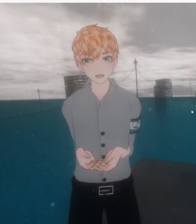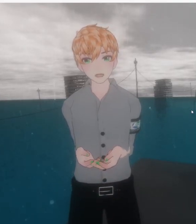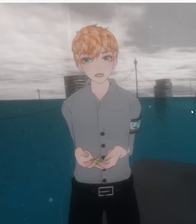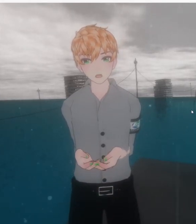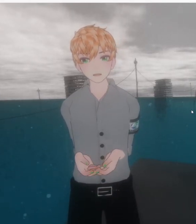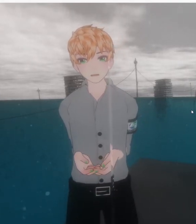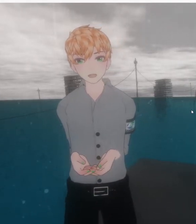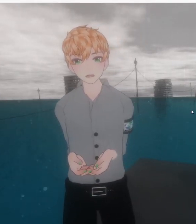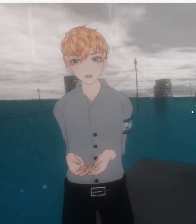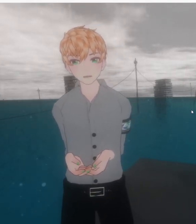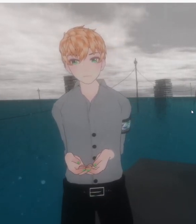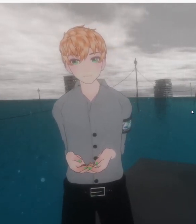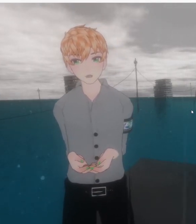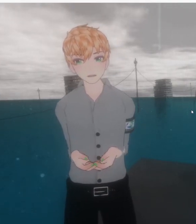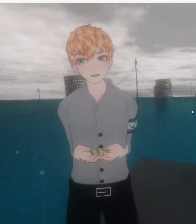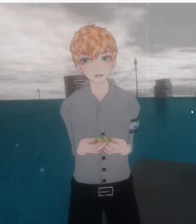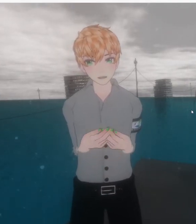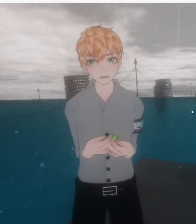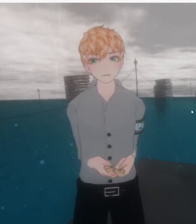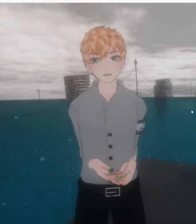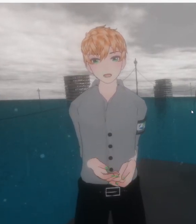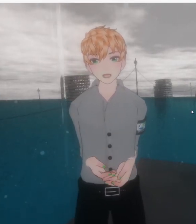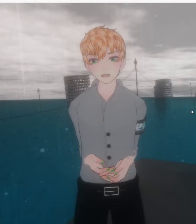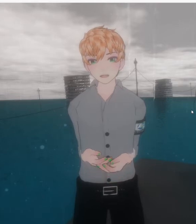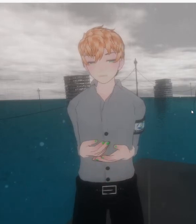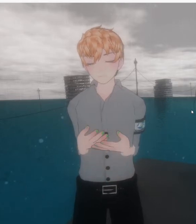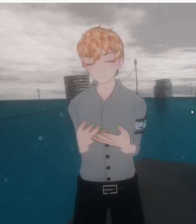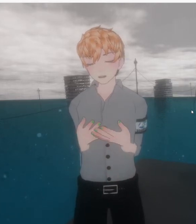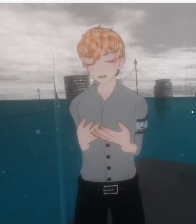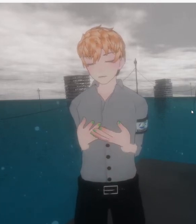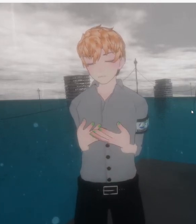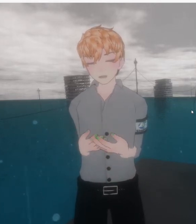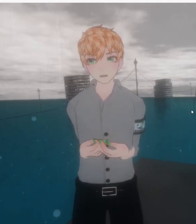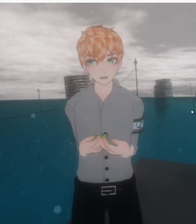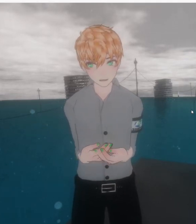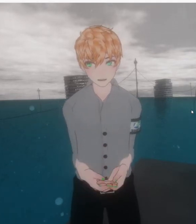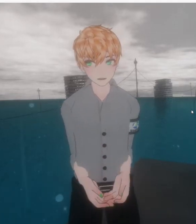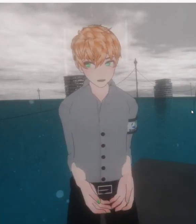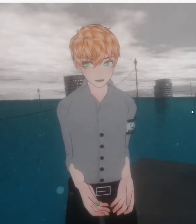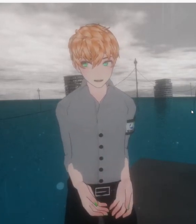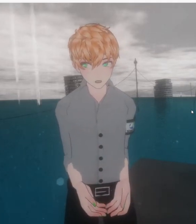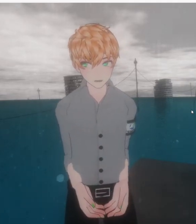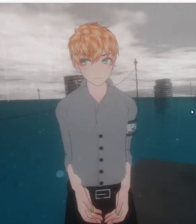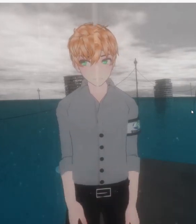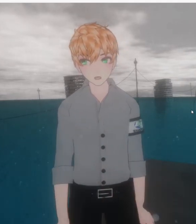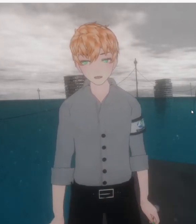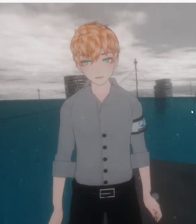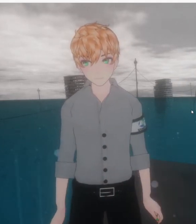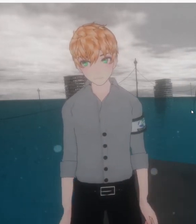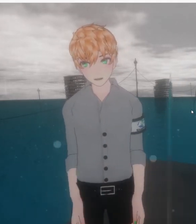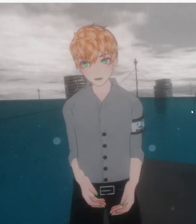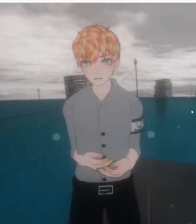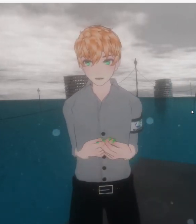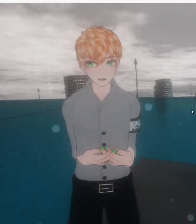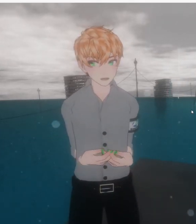look back on with a sense of pride and a real sense of gratitude for. And I really wish that I